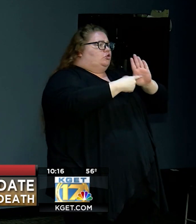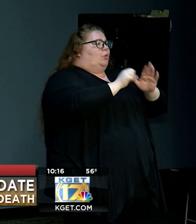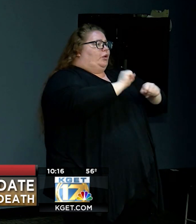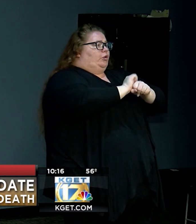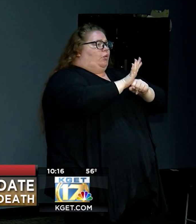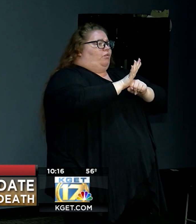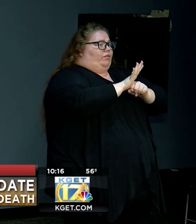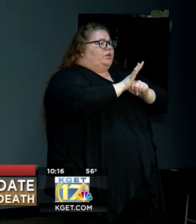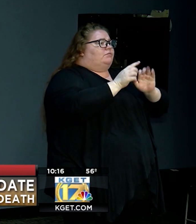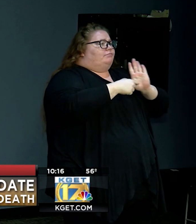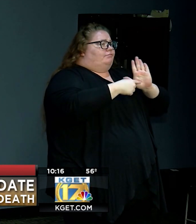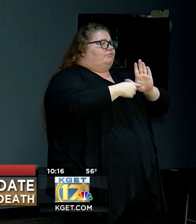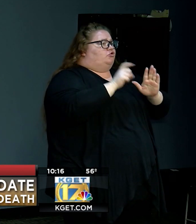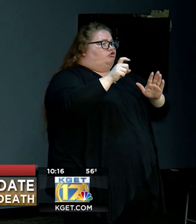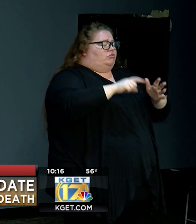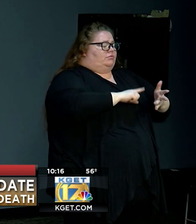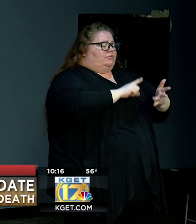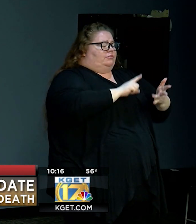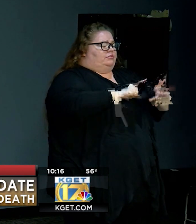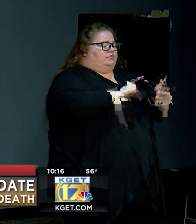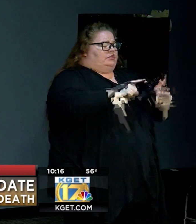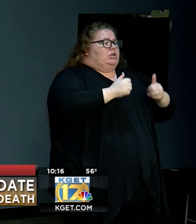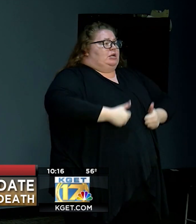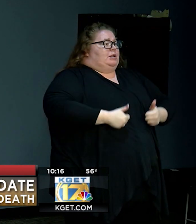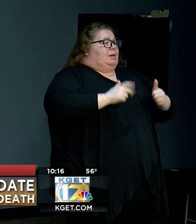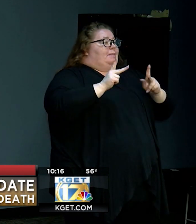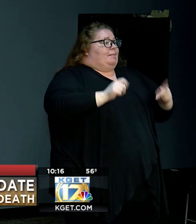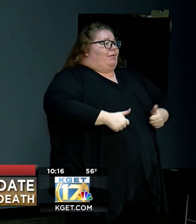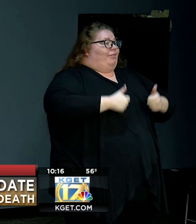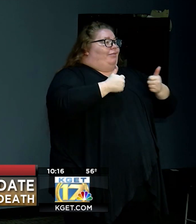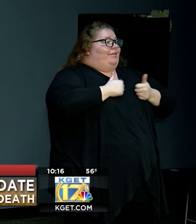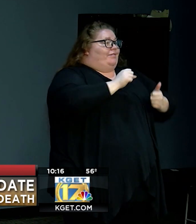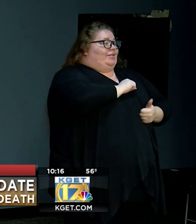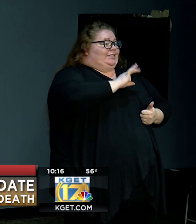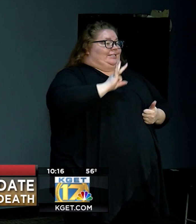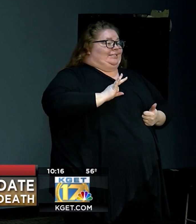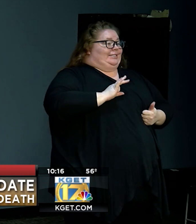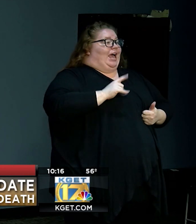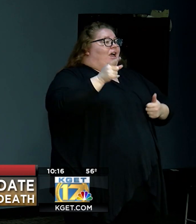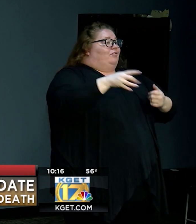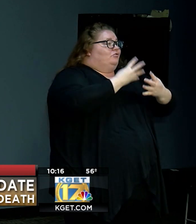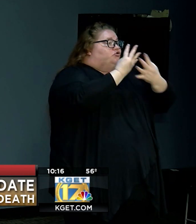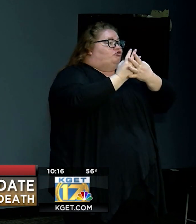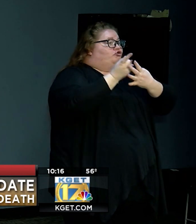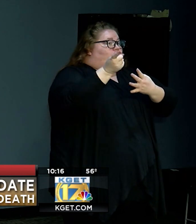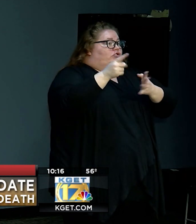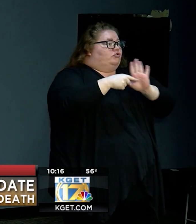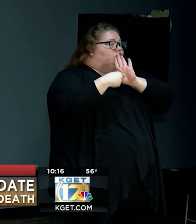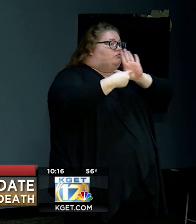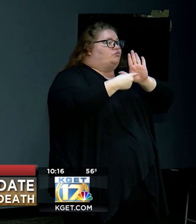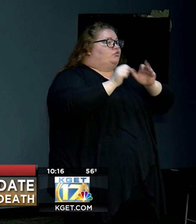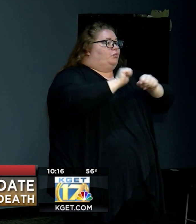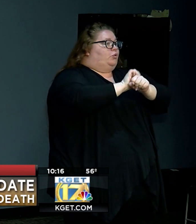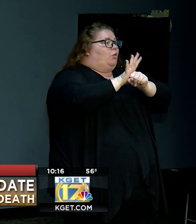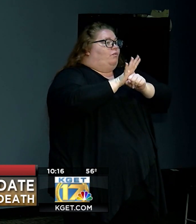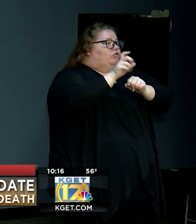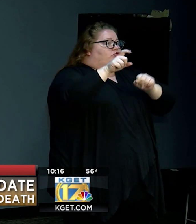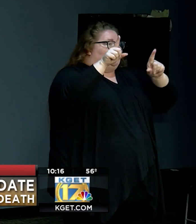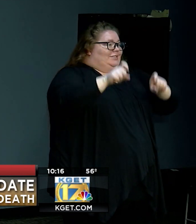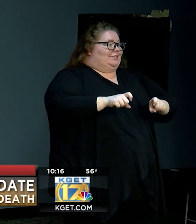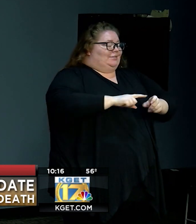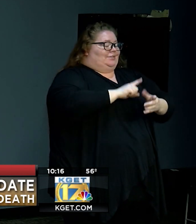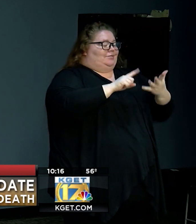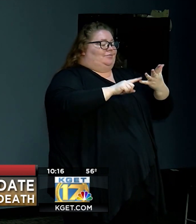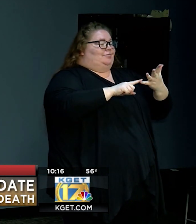be tested. Residents and staff of correctional facilities with symptoms of COVID-19 should be tested. And